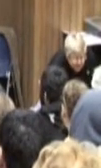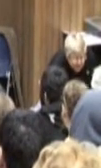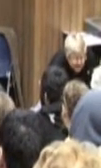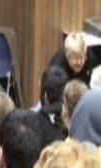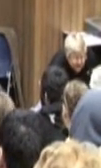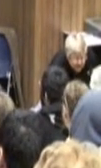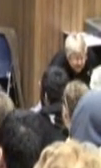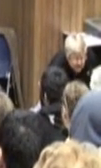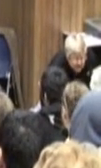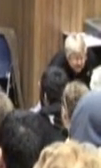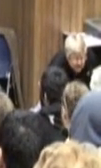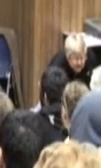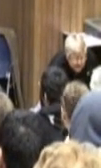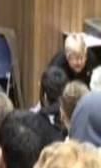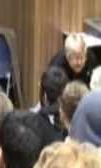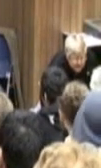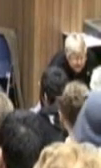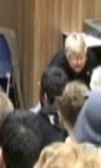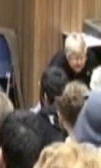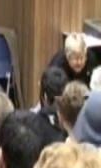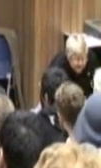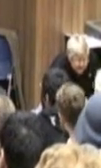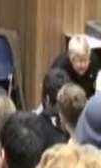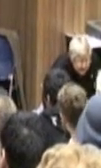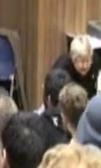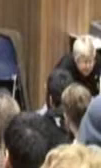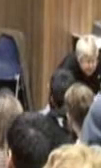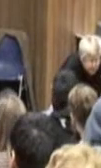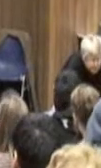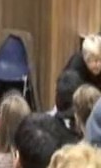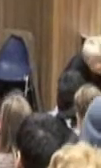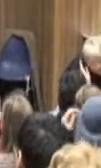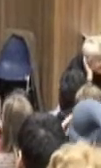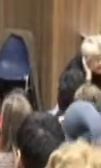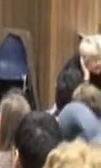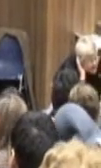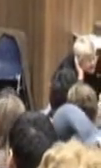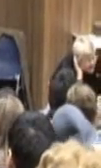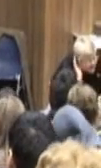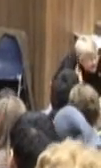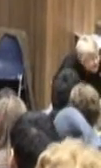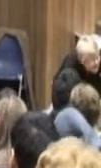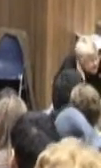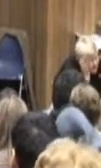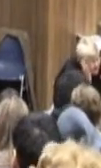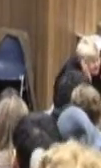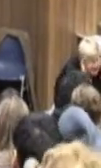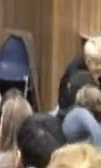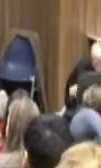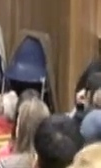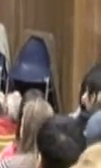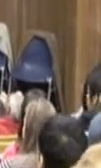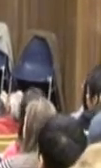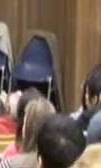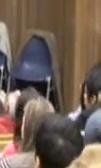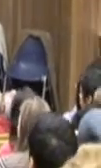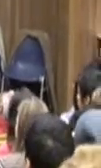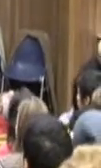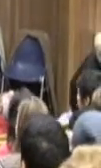2001. I'm sorry, in 99 and 2000. So this is just kind of the thing that we're getting used to.